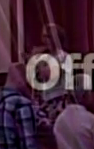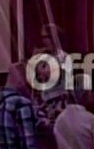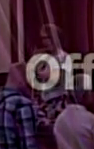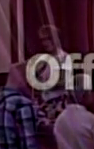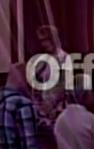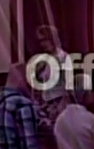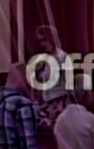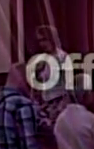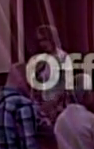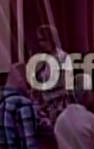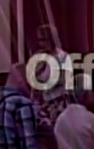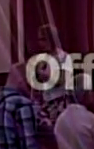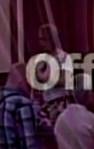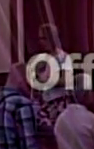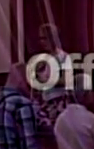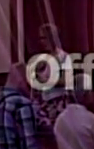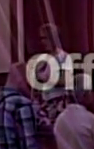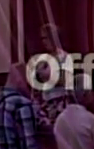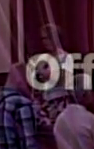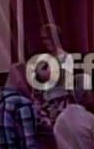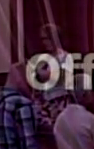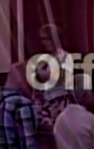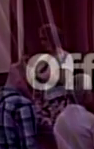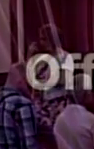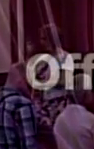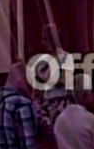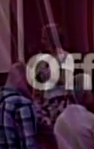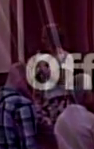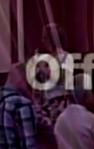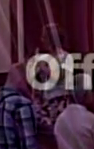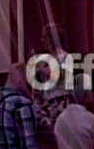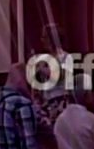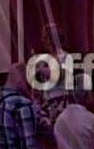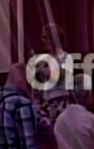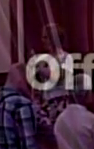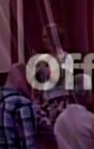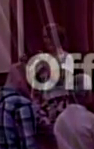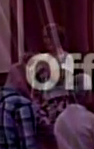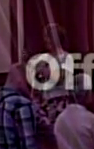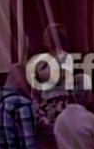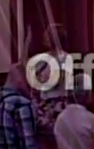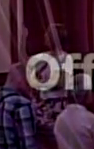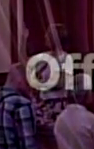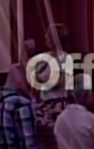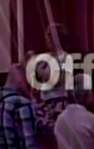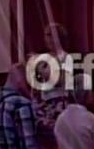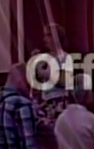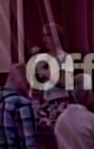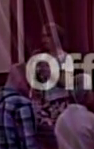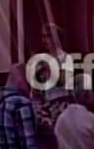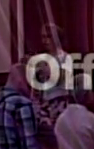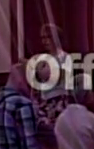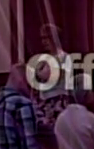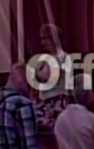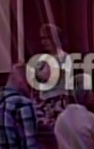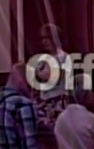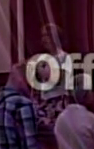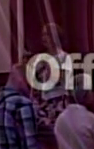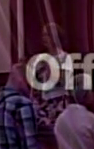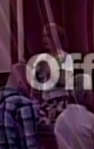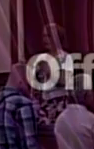Paul, for as thou hast testified in me in Jerusalem, so shalt thou bear witness to me